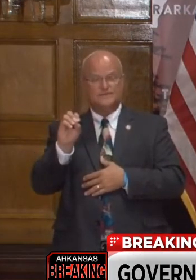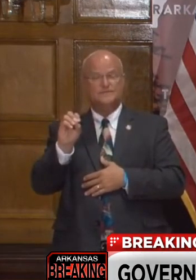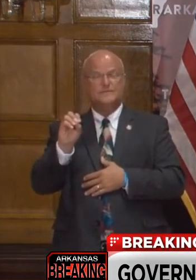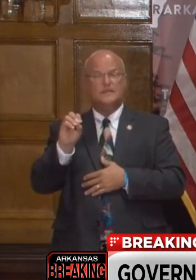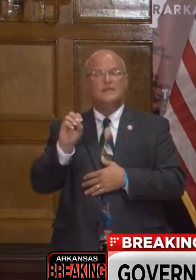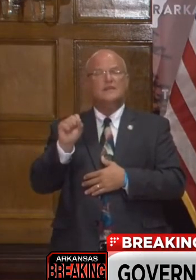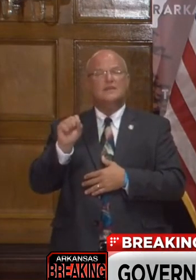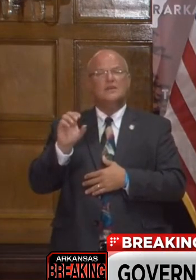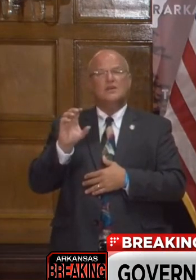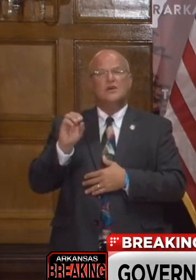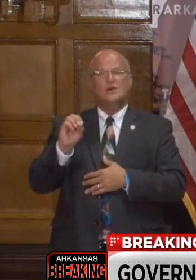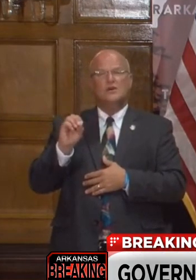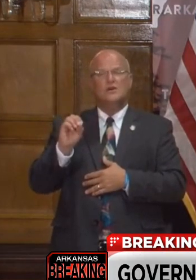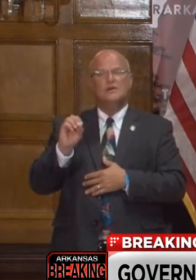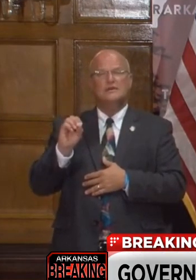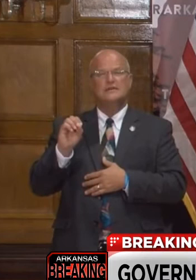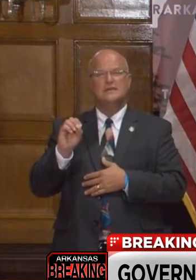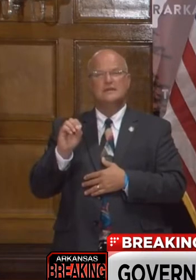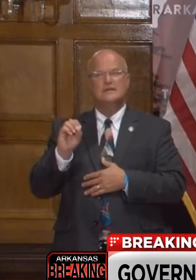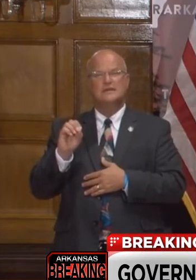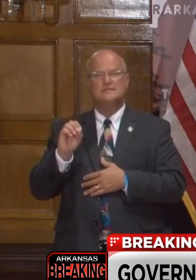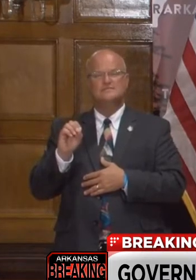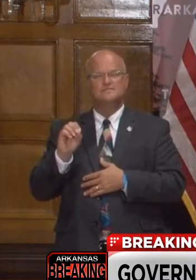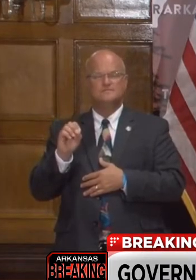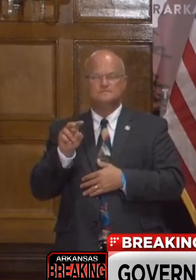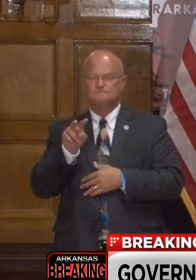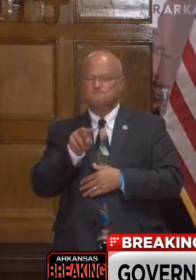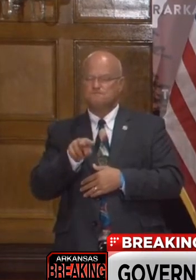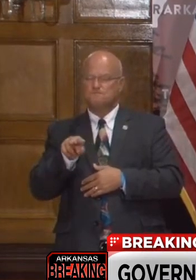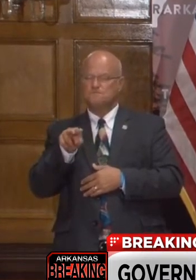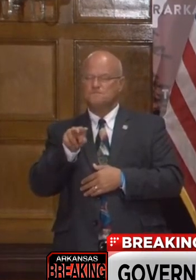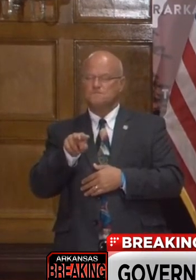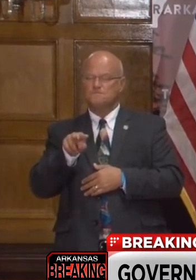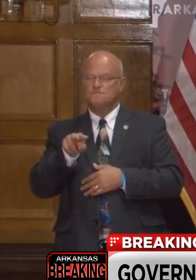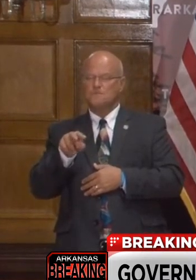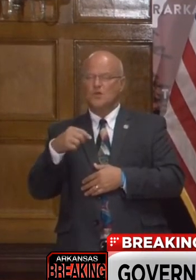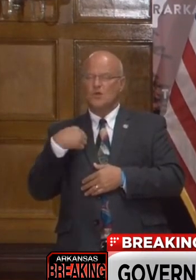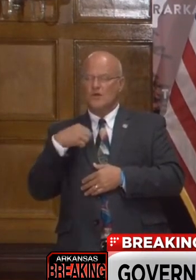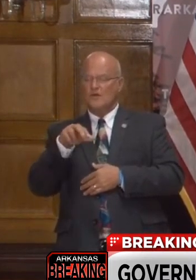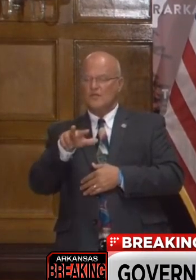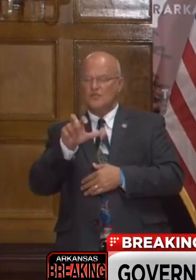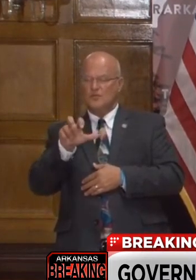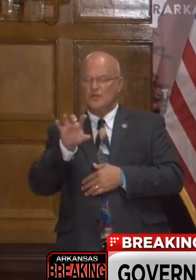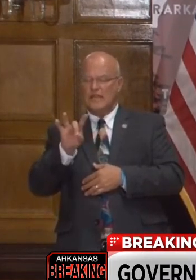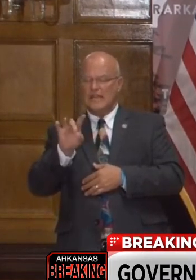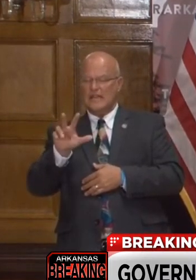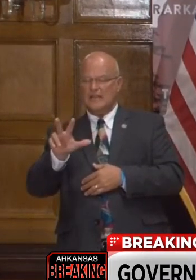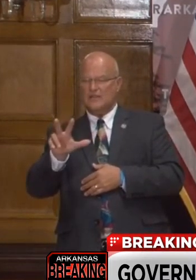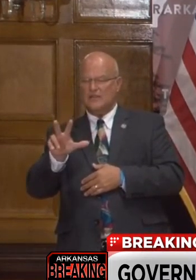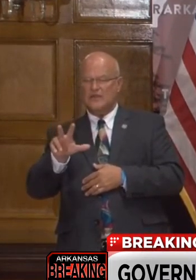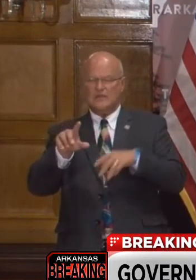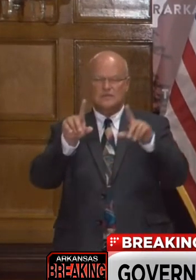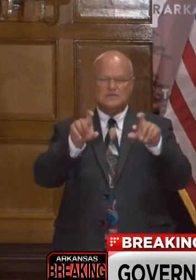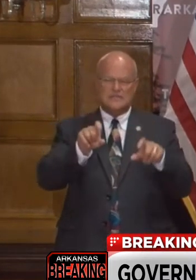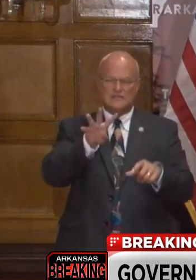And so you can look at that and say, well, we got 383 cases, but we only